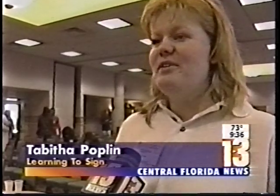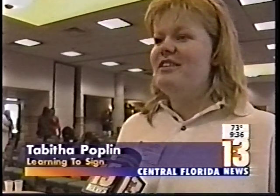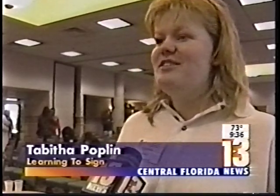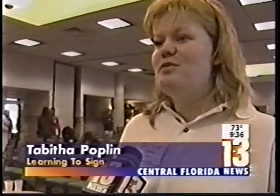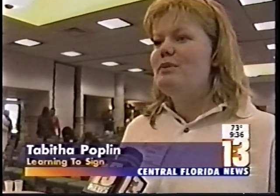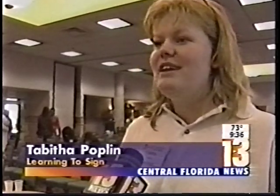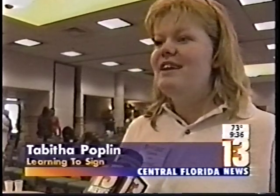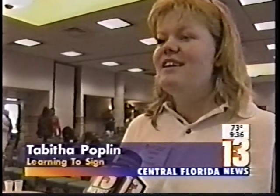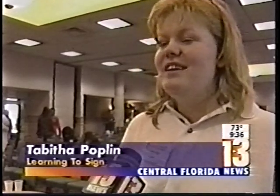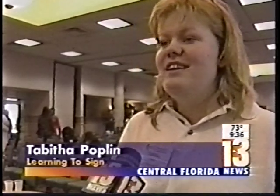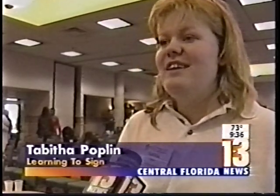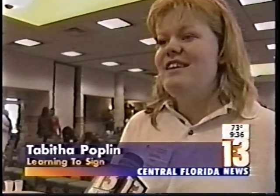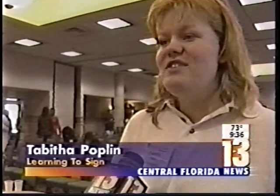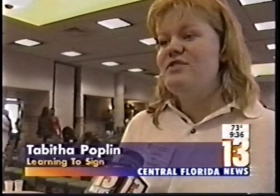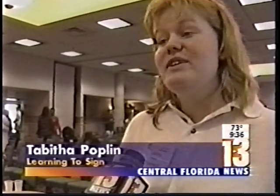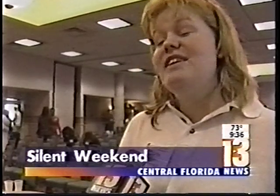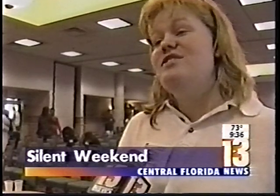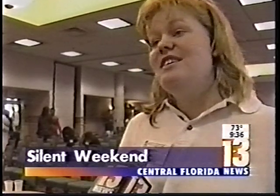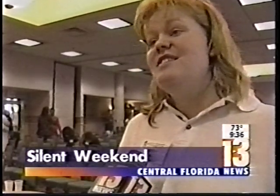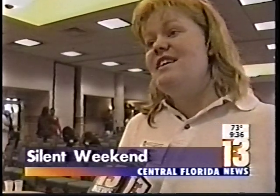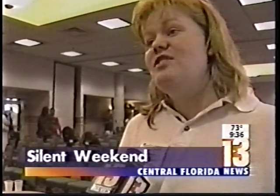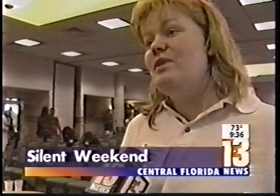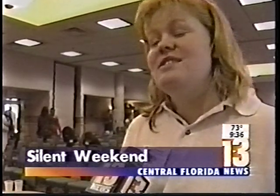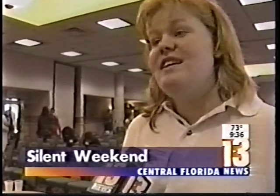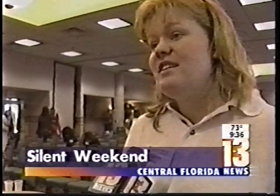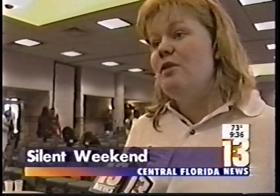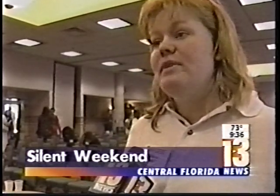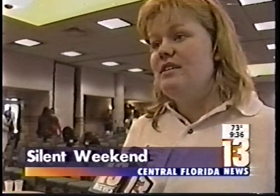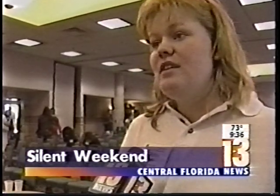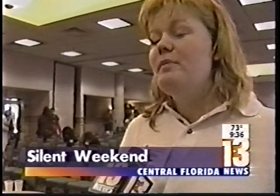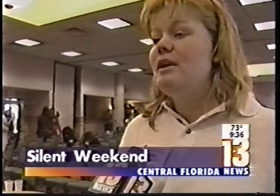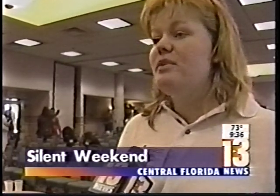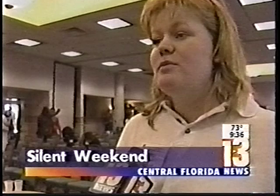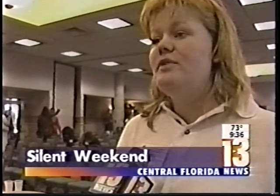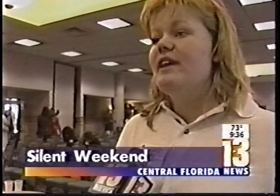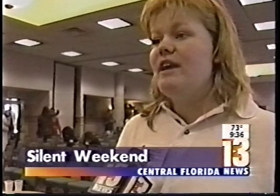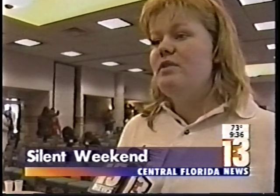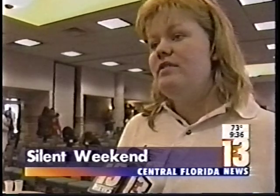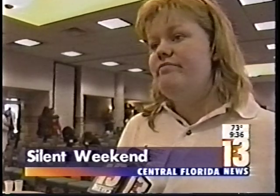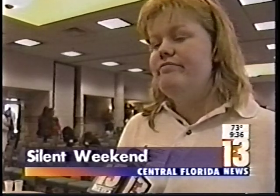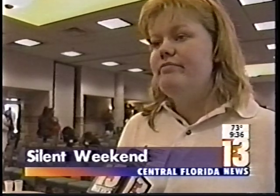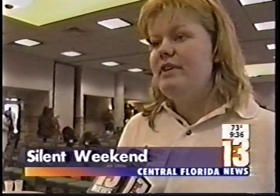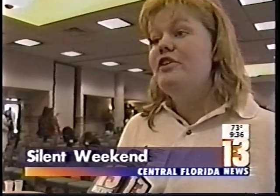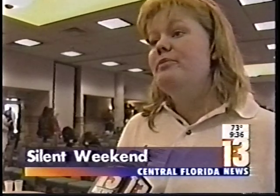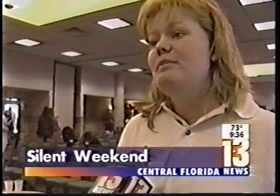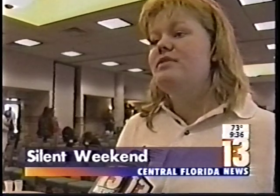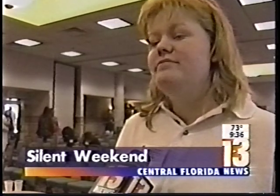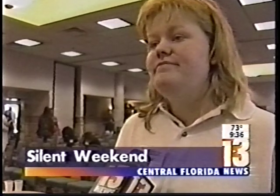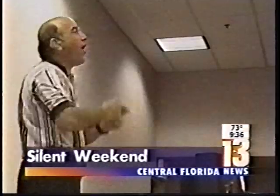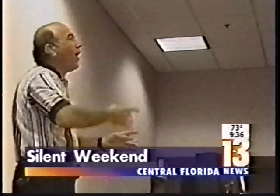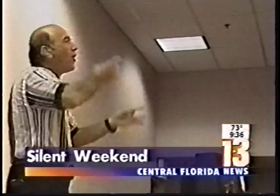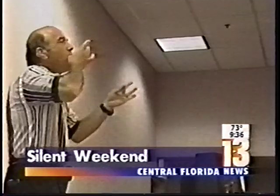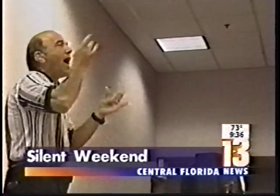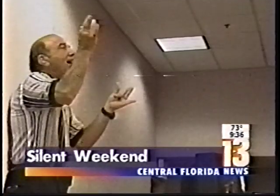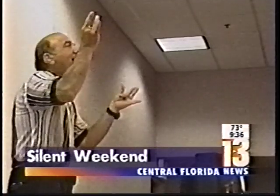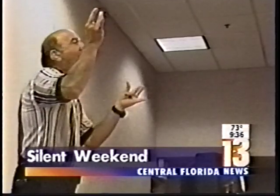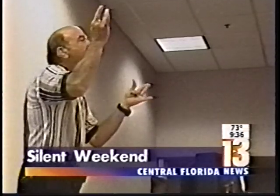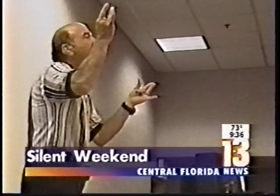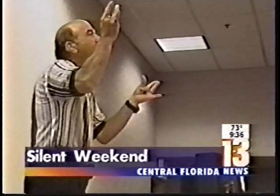we couldn't speak, and it just really gives you insight to what it's like not being able to communicate with hearing people. 90 classes were